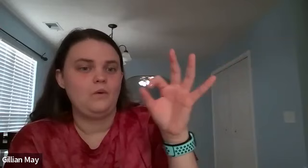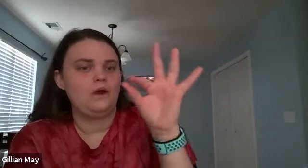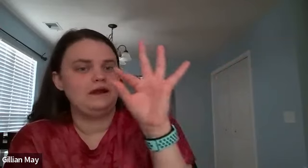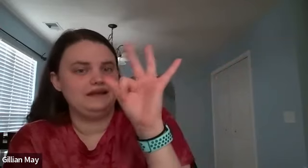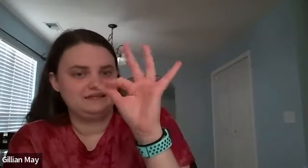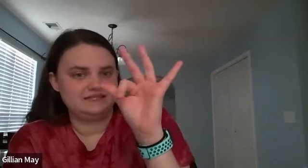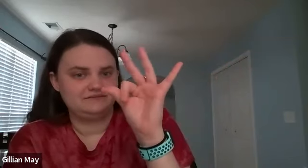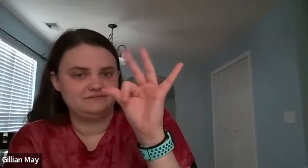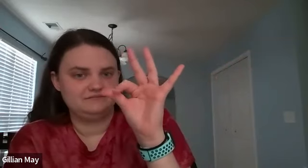or 19.